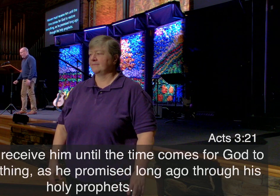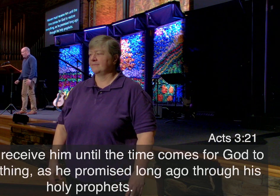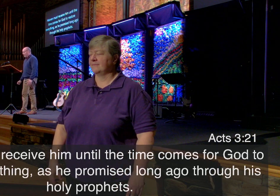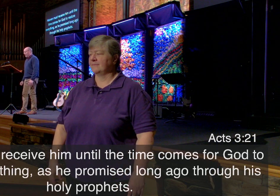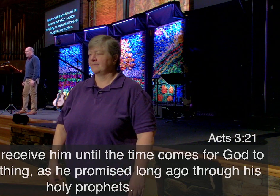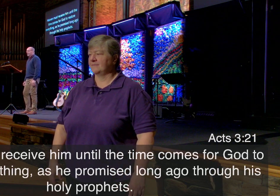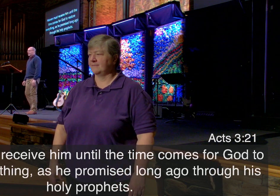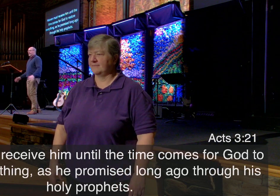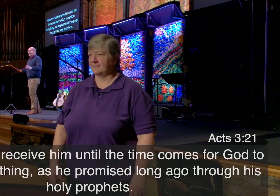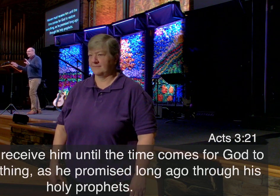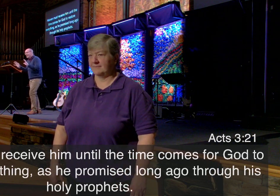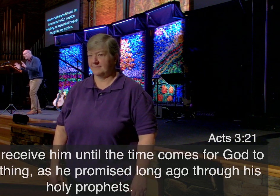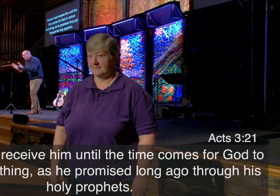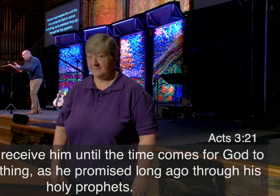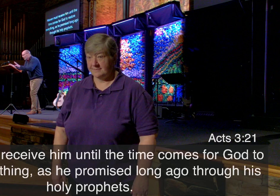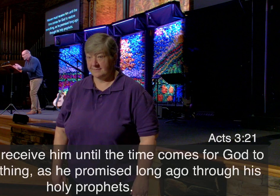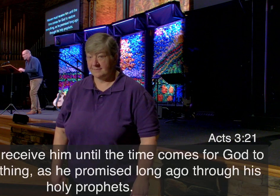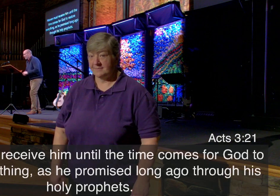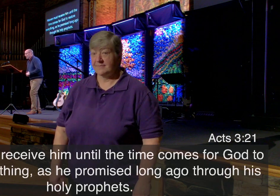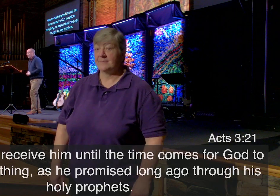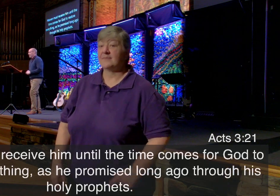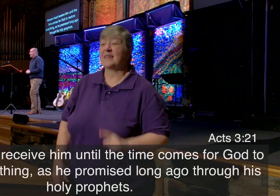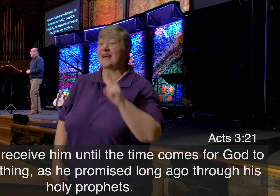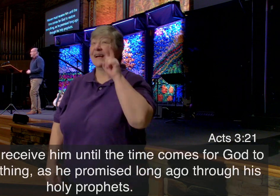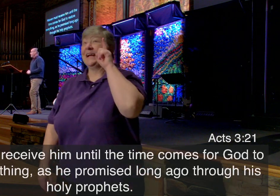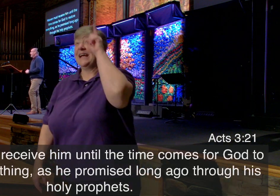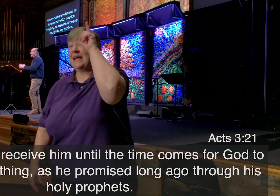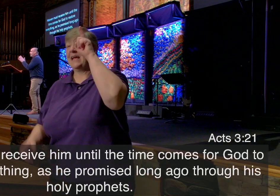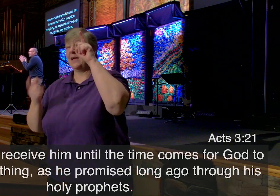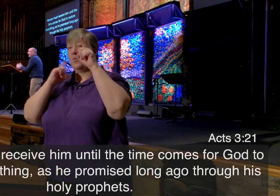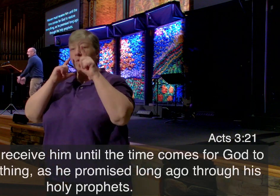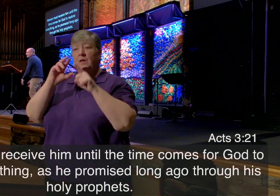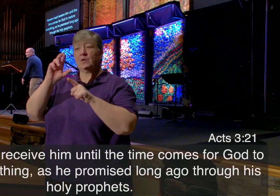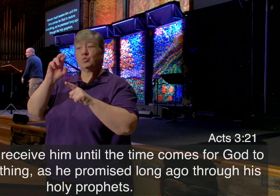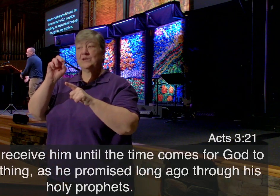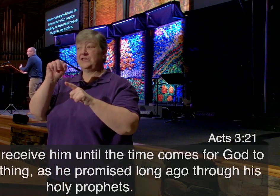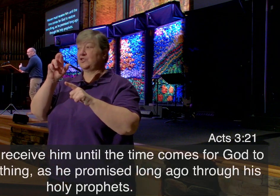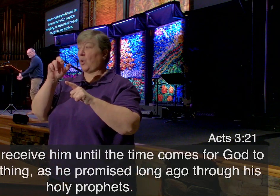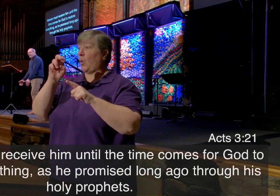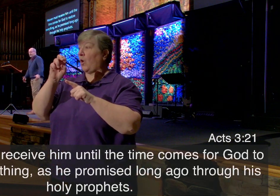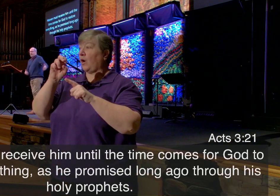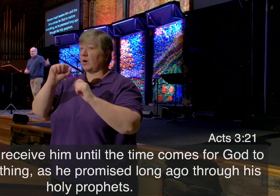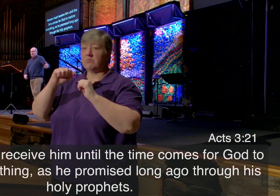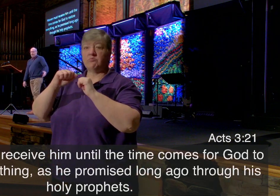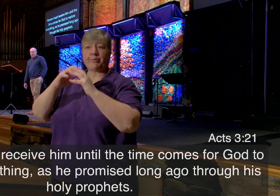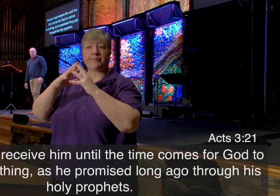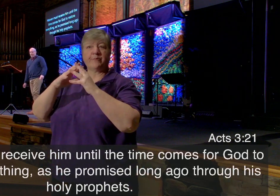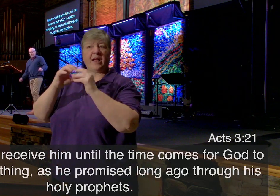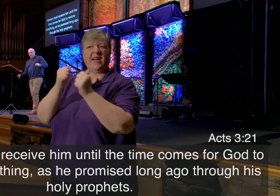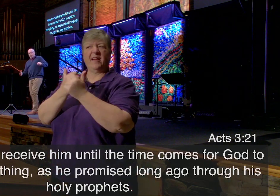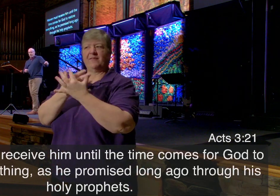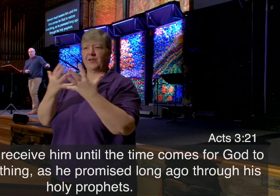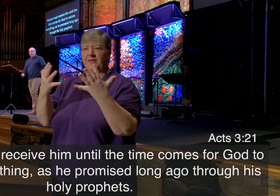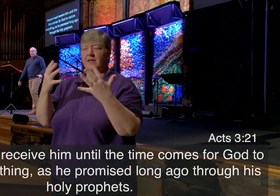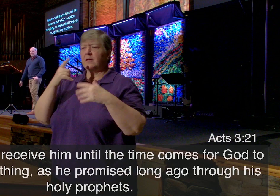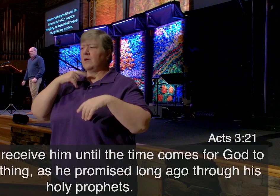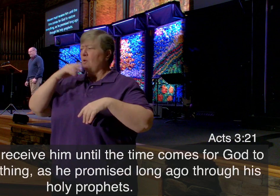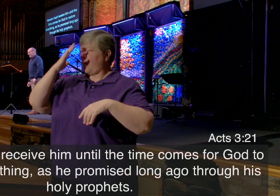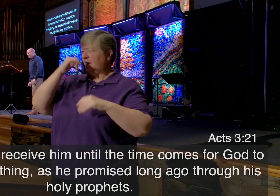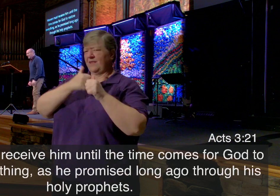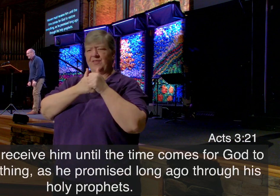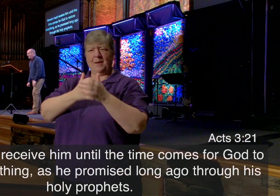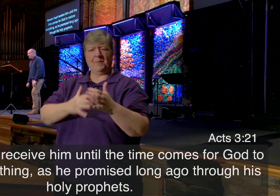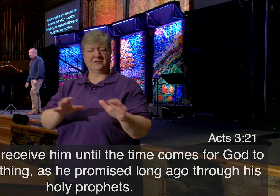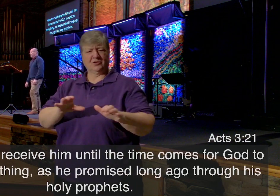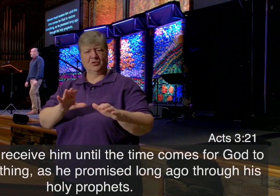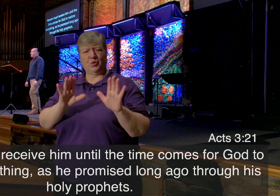ago through his holy prophets. He's going to restore all things. Have you ever asked yourself, why did Jesus and the apostles do